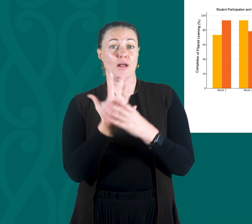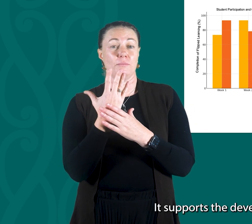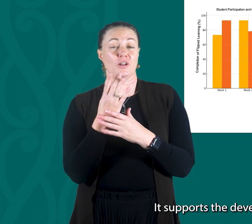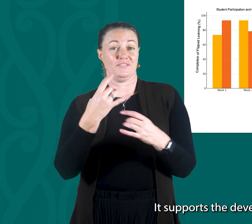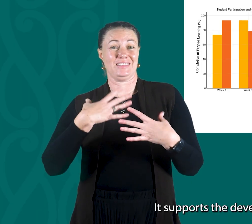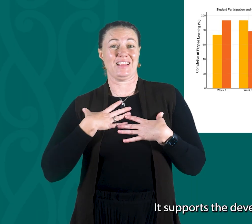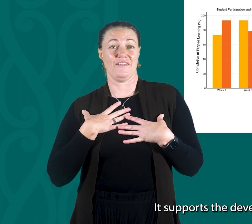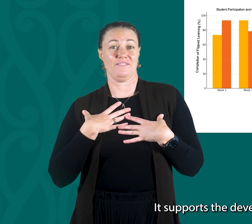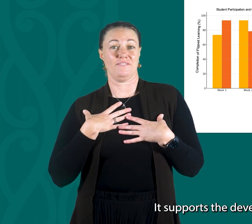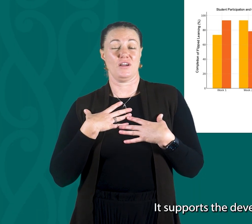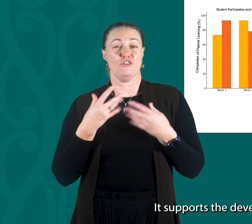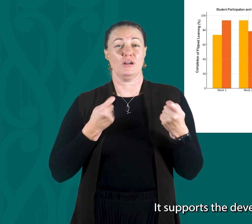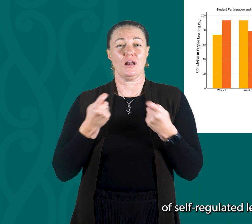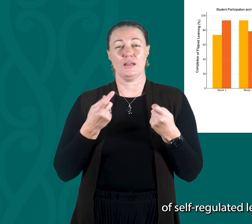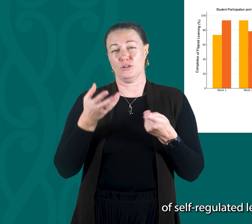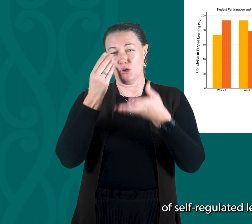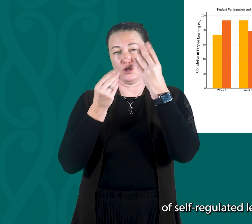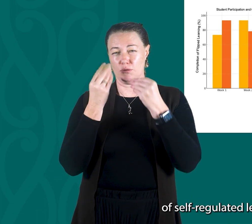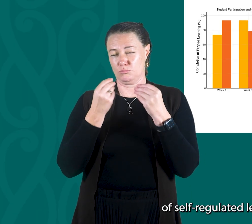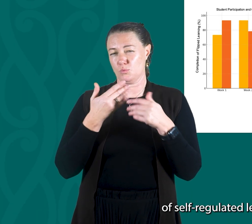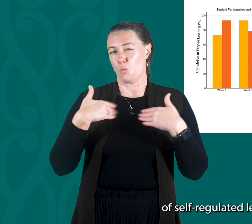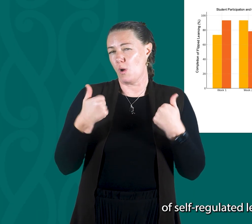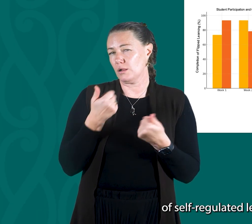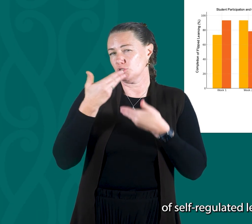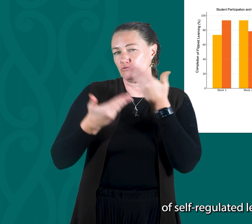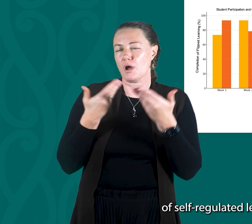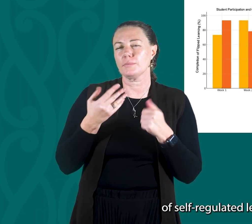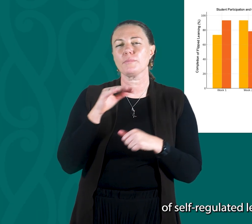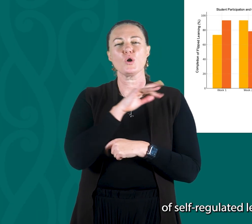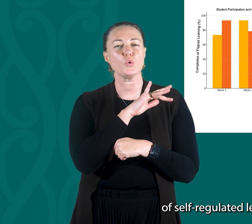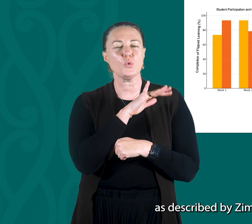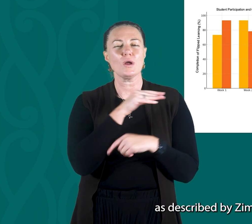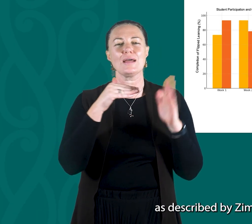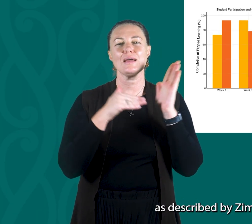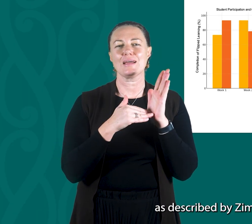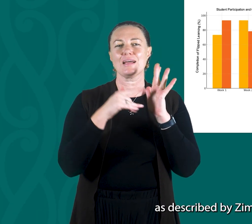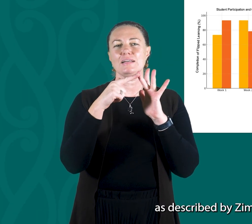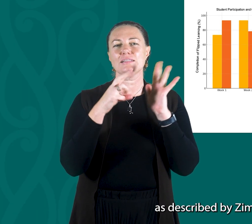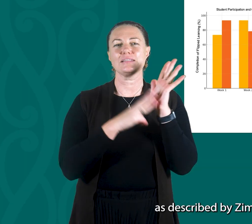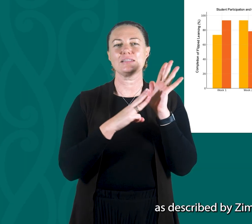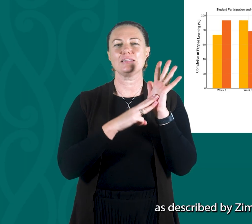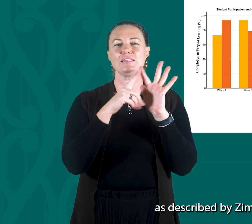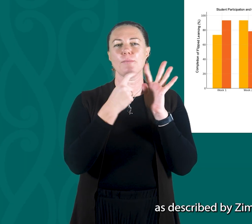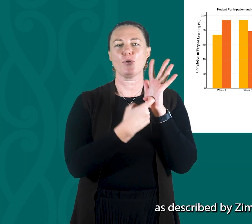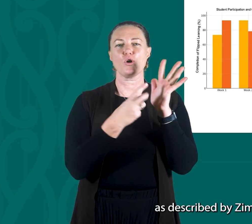It supports the development of self-regulated learning, as described by Zimmerman